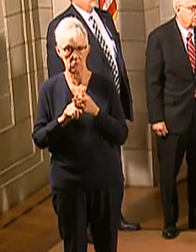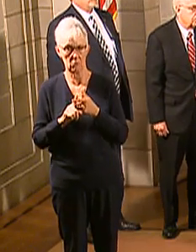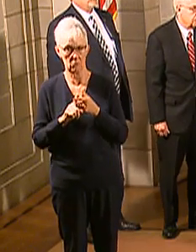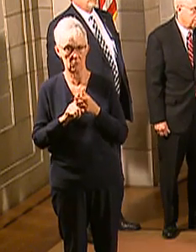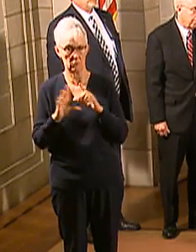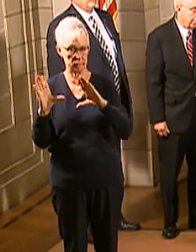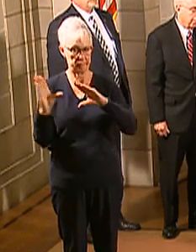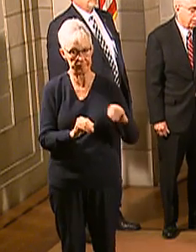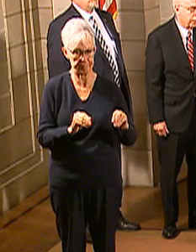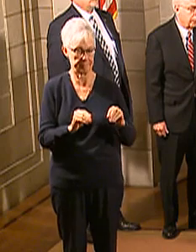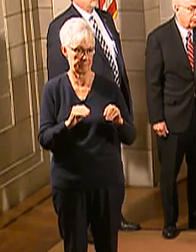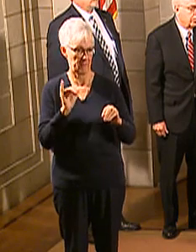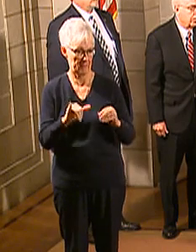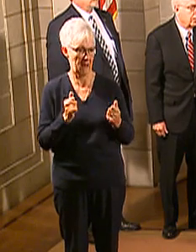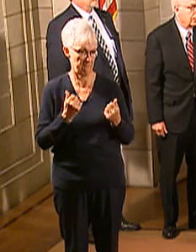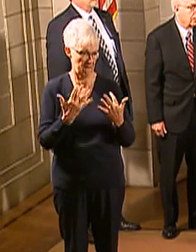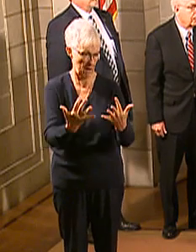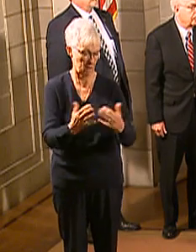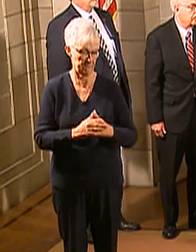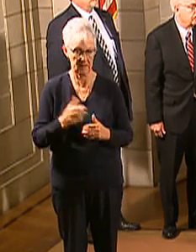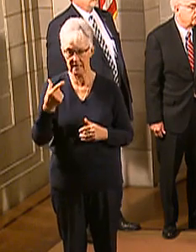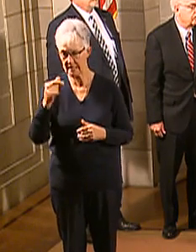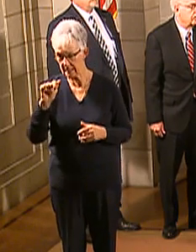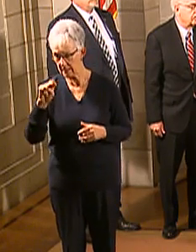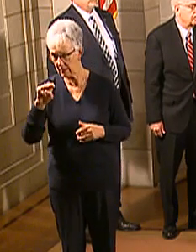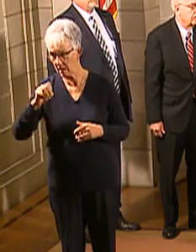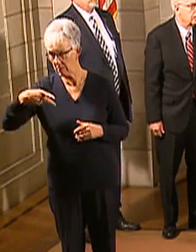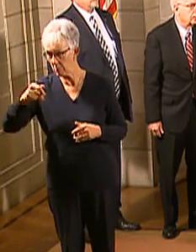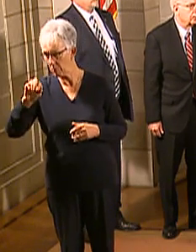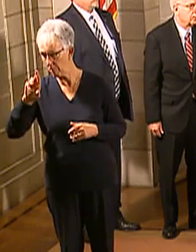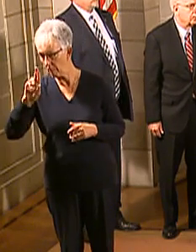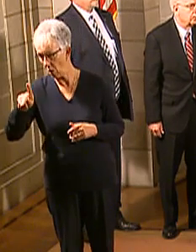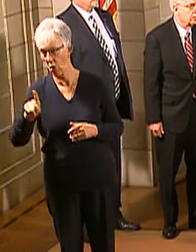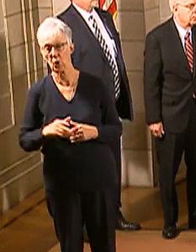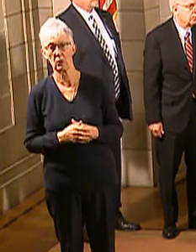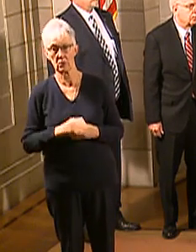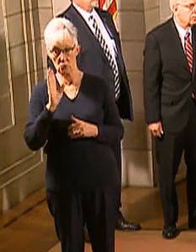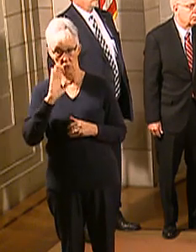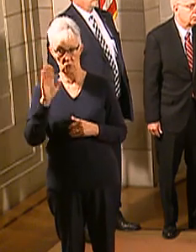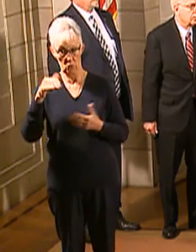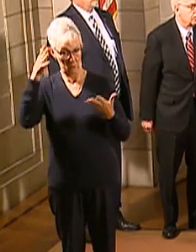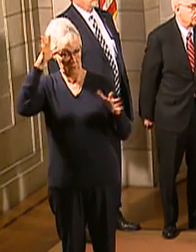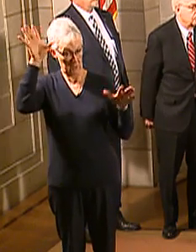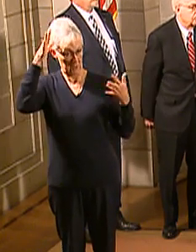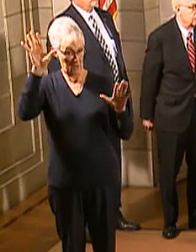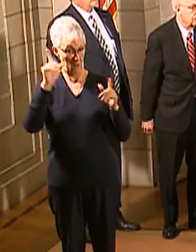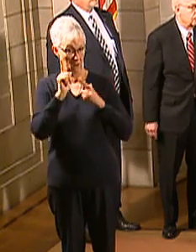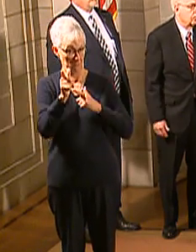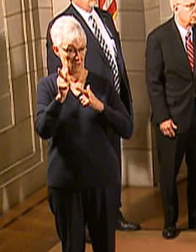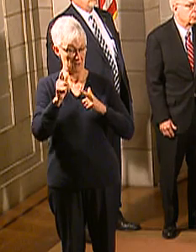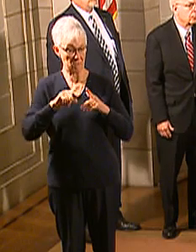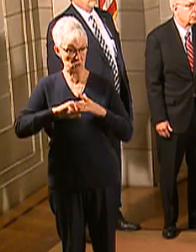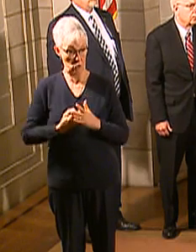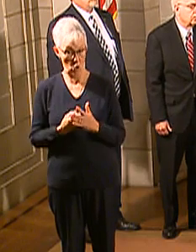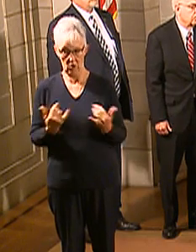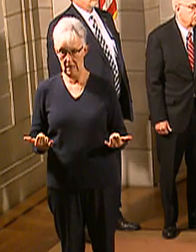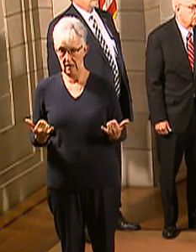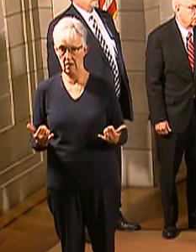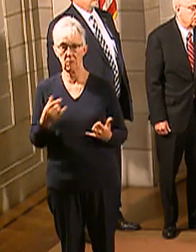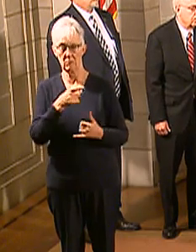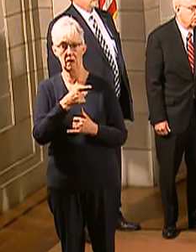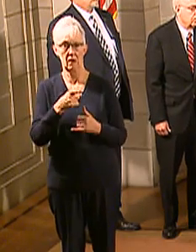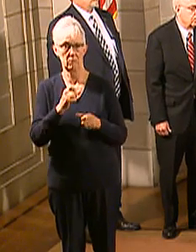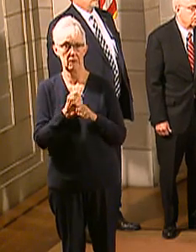Parks, the Sheriff's Department, everybody worked because it's hunting season, deer hunting season started, so they worked very hard to make sure there weren't any hunters out there